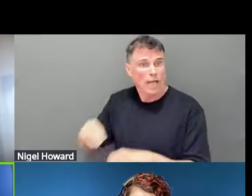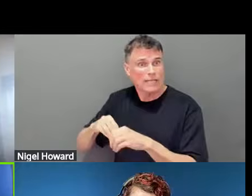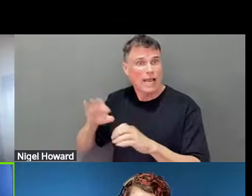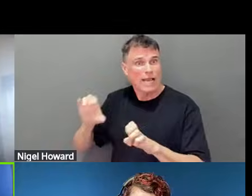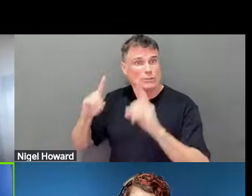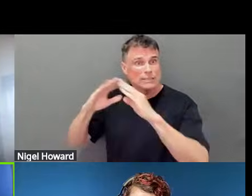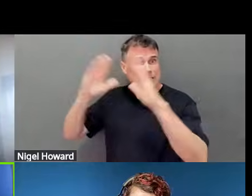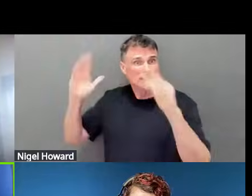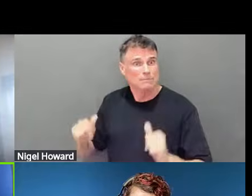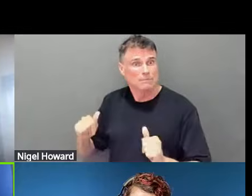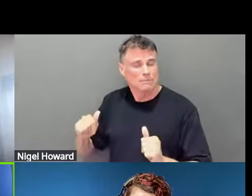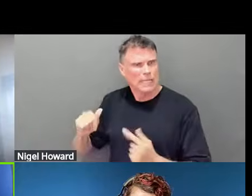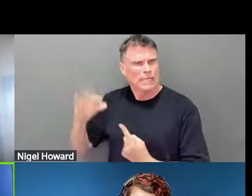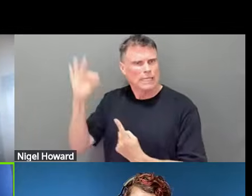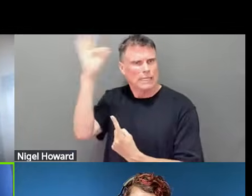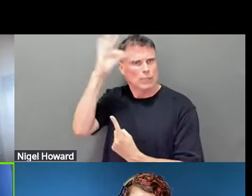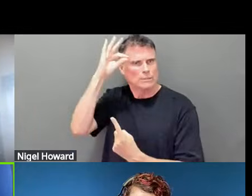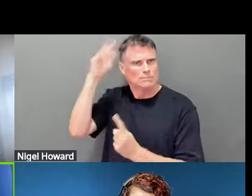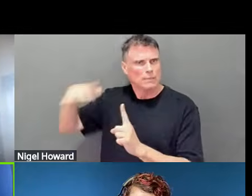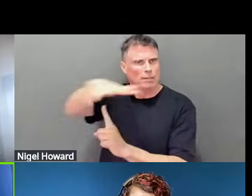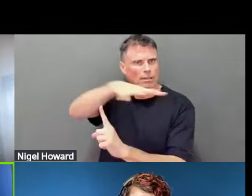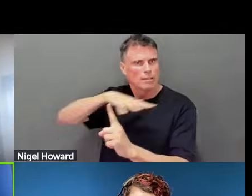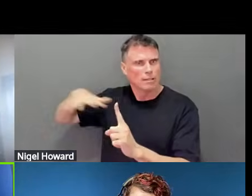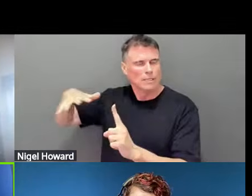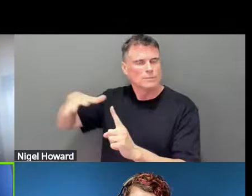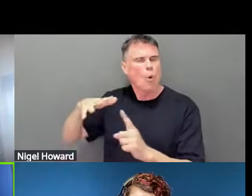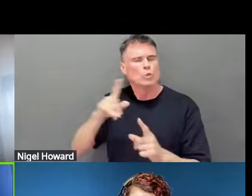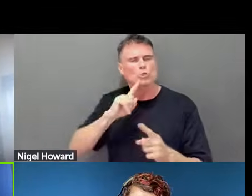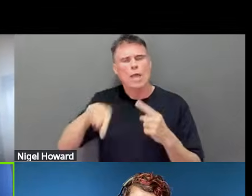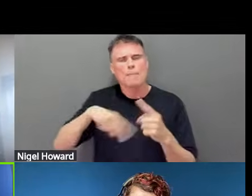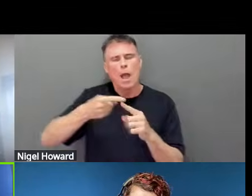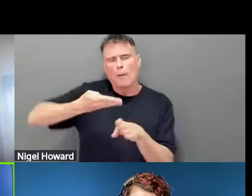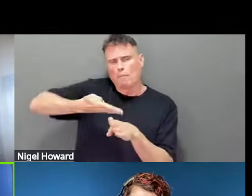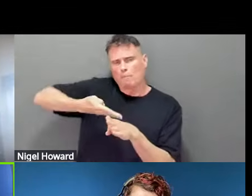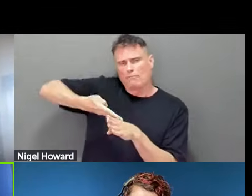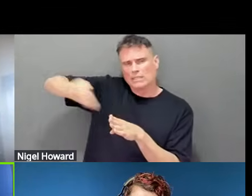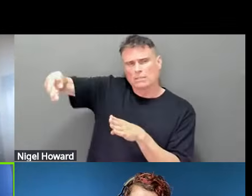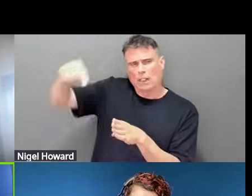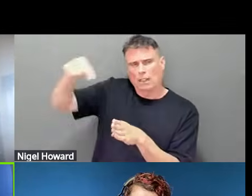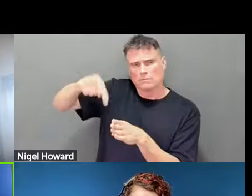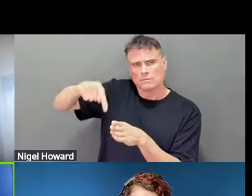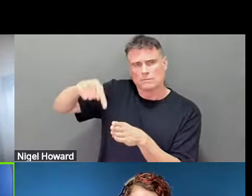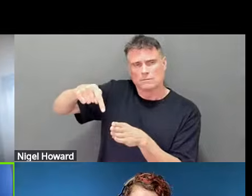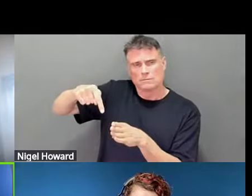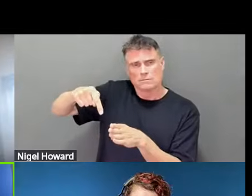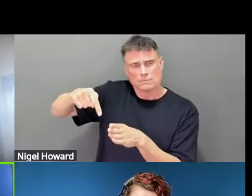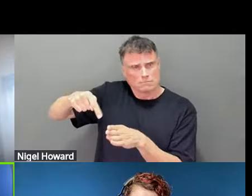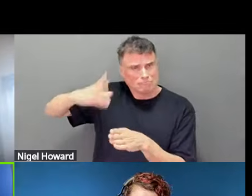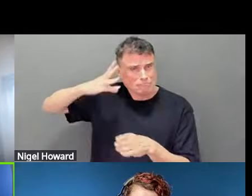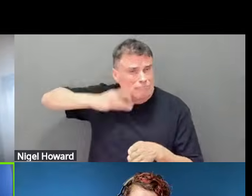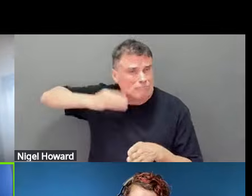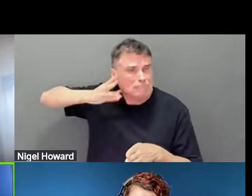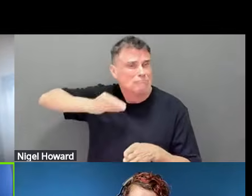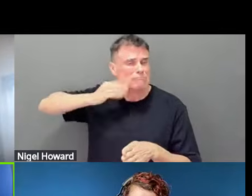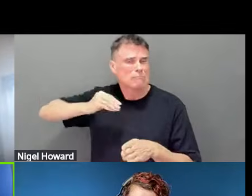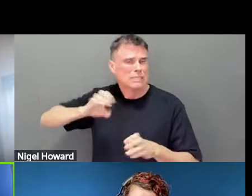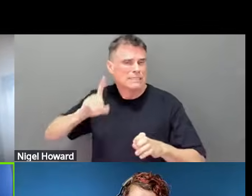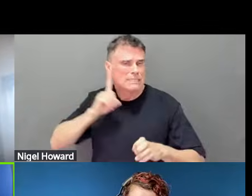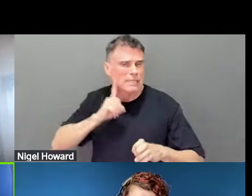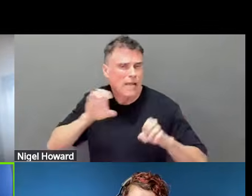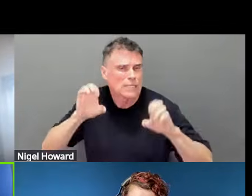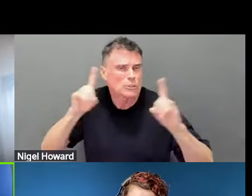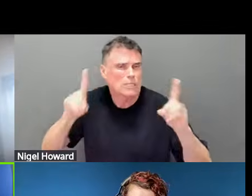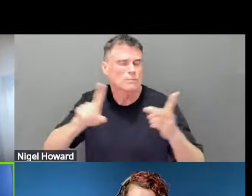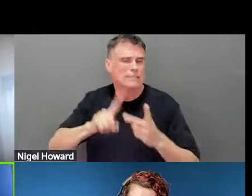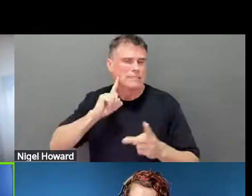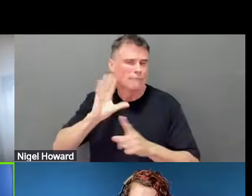when a school board doesn't understand the needs of a deaf person. And so when we apply that to a child, and we're talking about